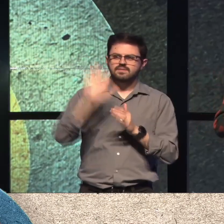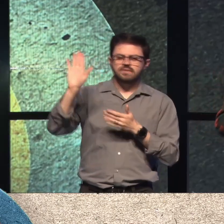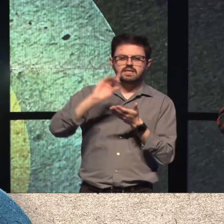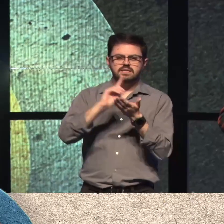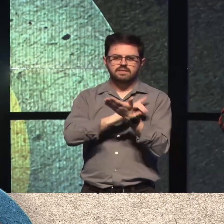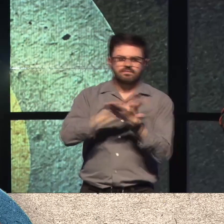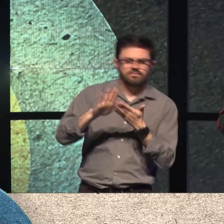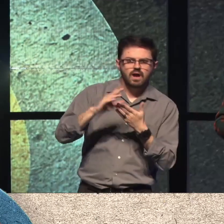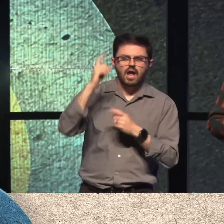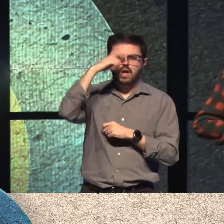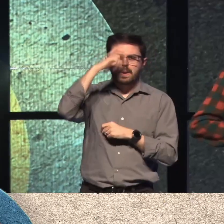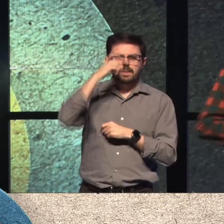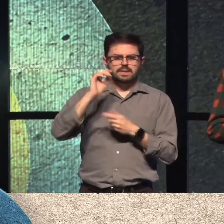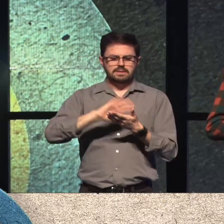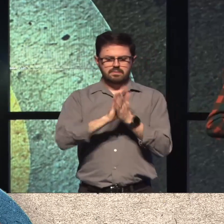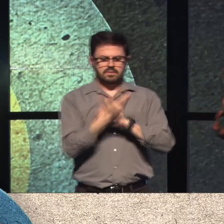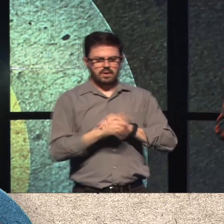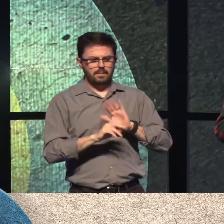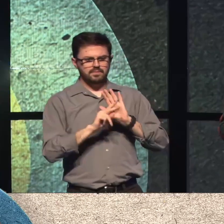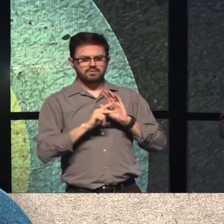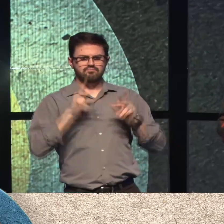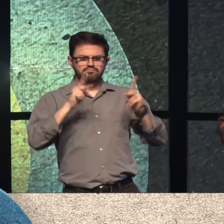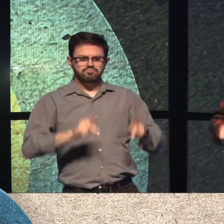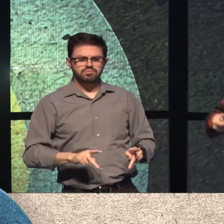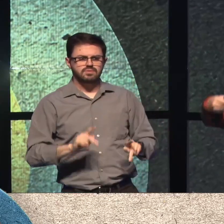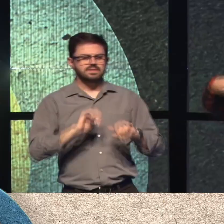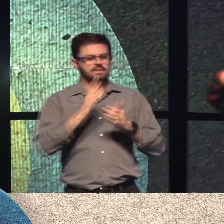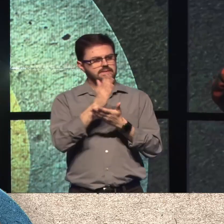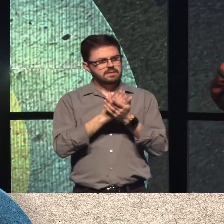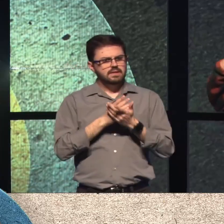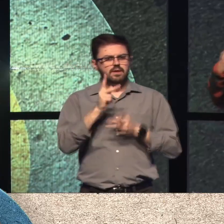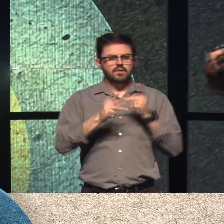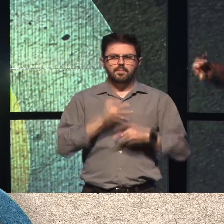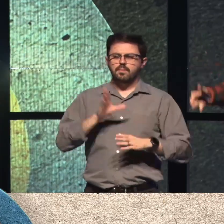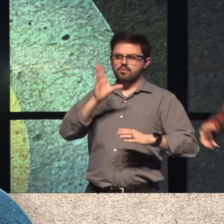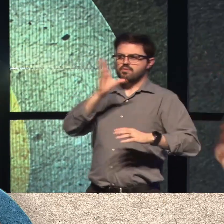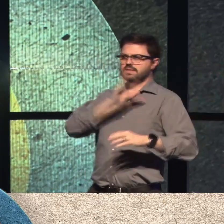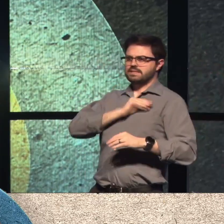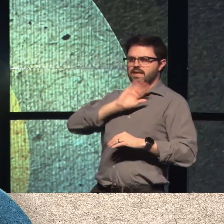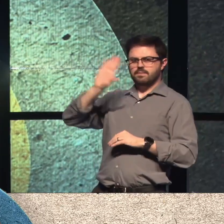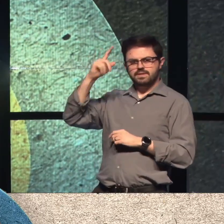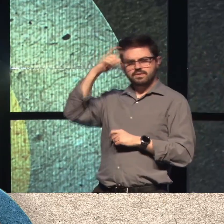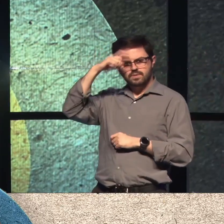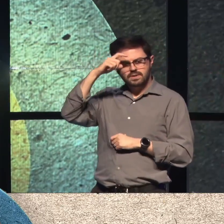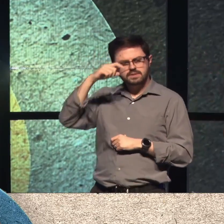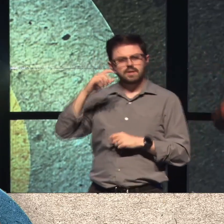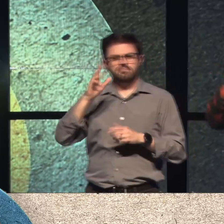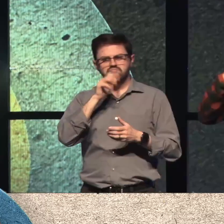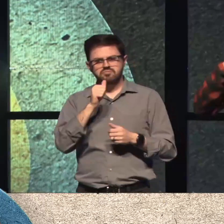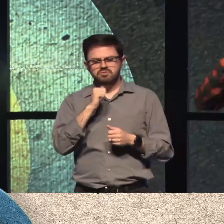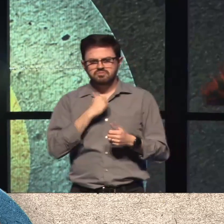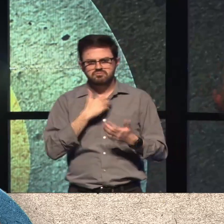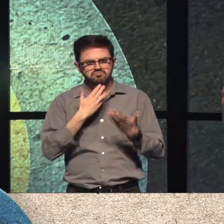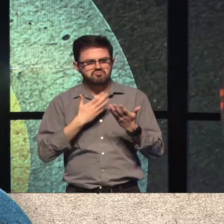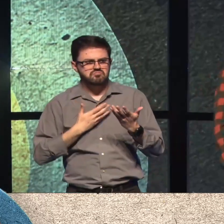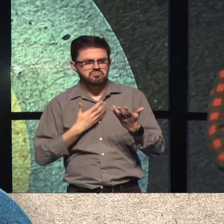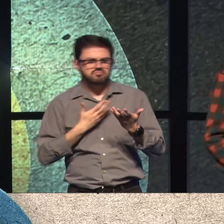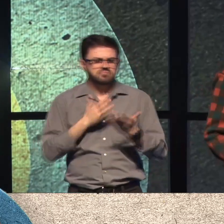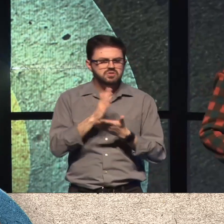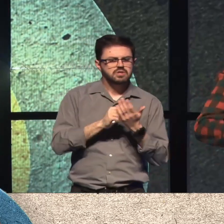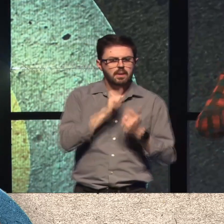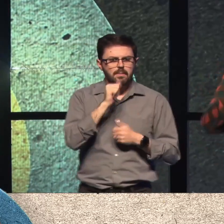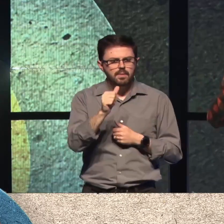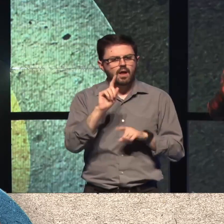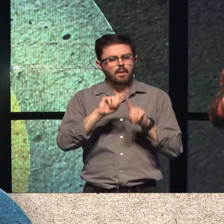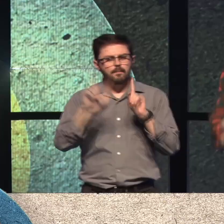how some received the divine wisdom and some did not, but the divine wisdom gave of itself. And the divine wisdom is the way, the truth,